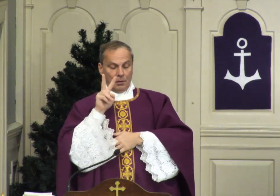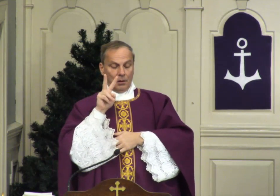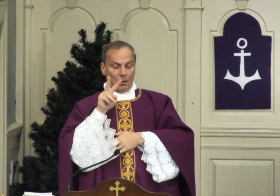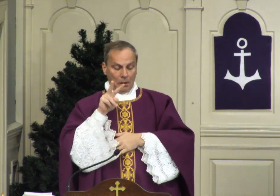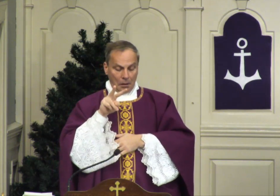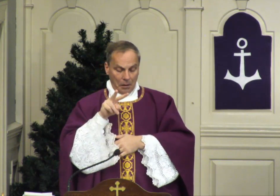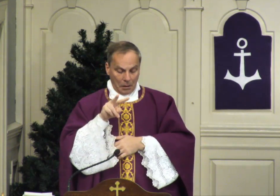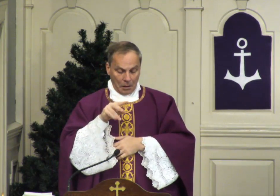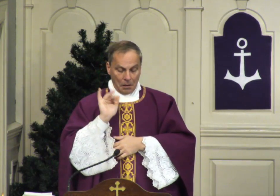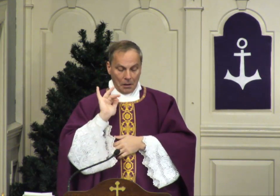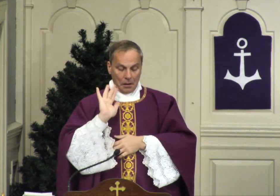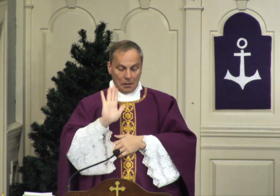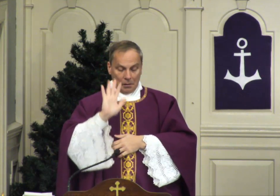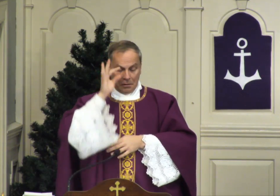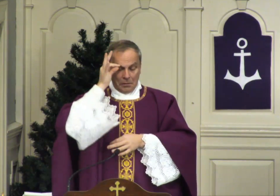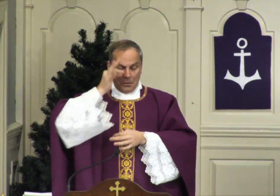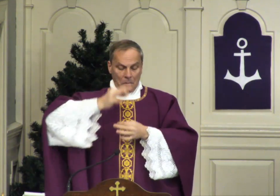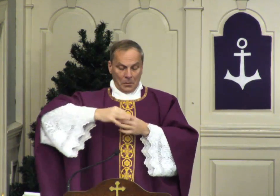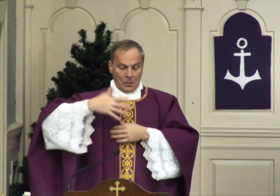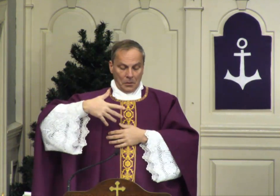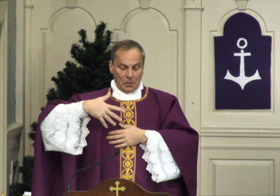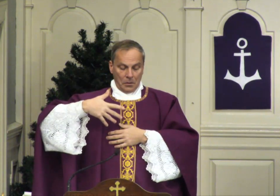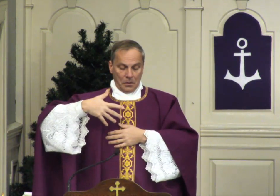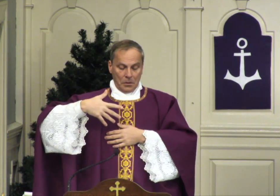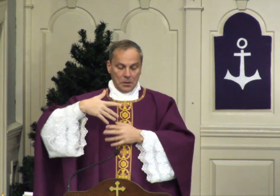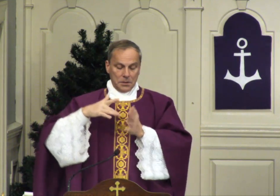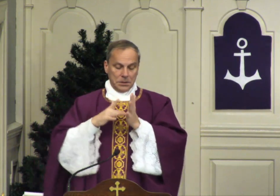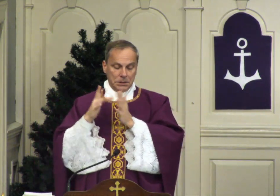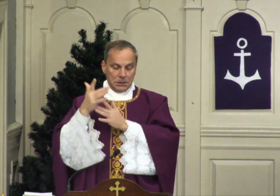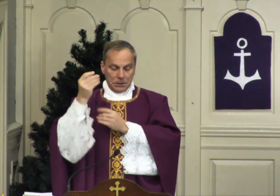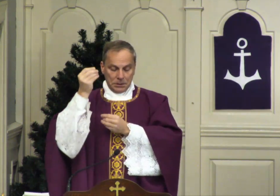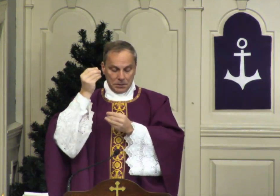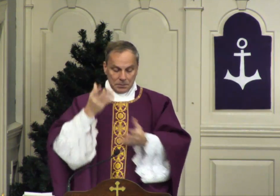When Jesus saw their faith, he said,